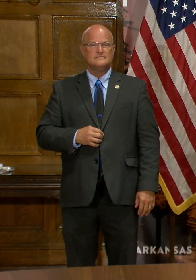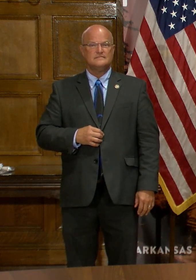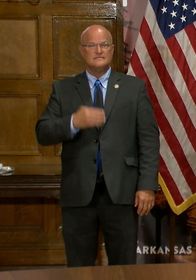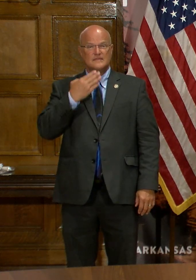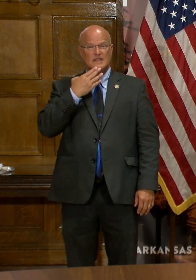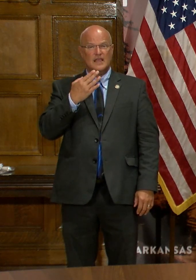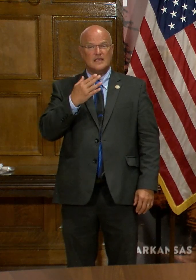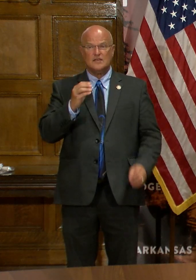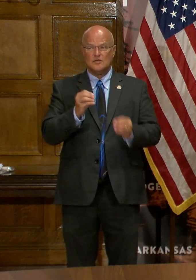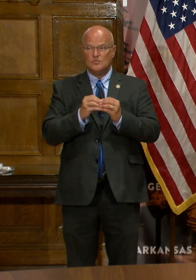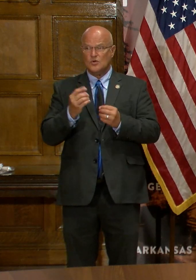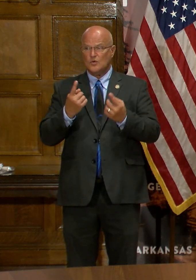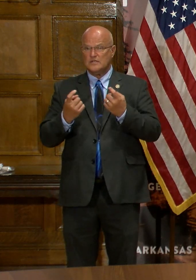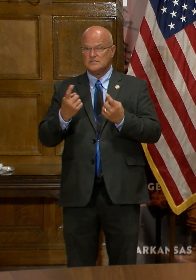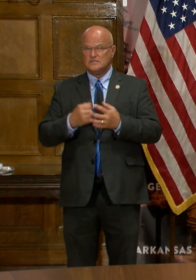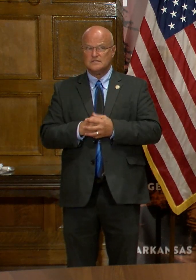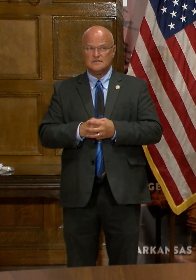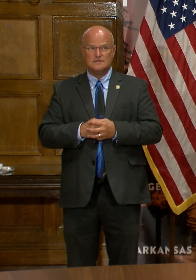Thank you. Any other questions?